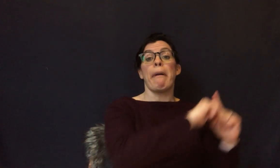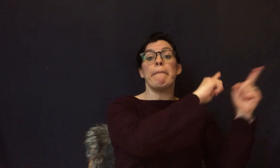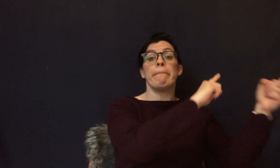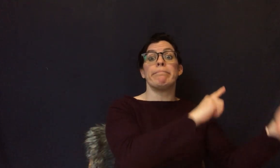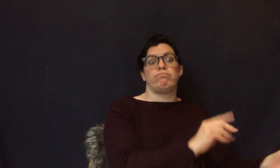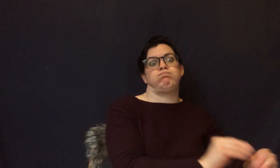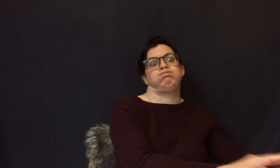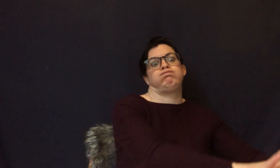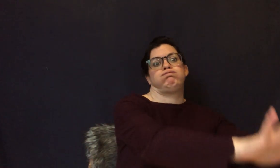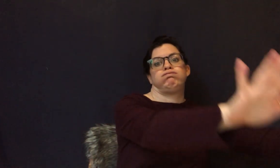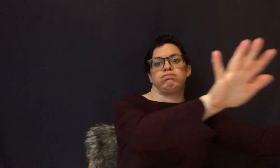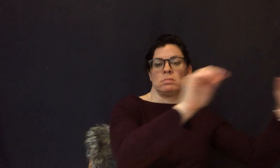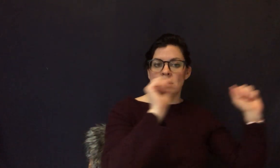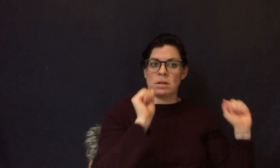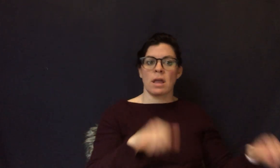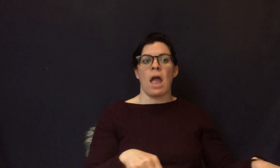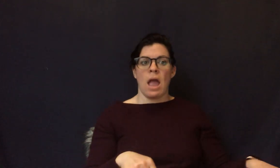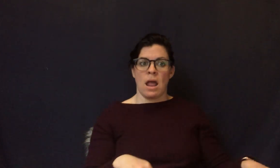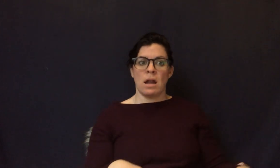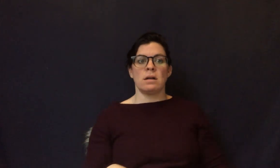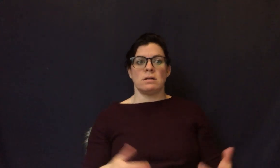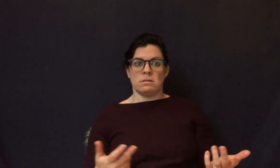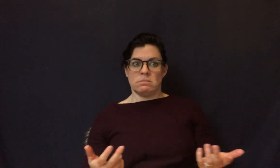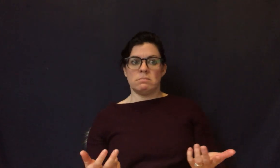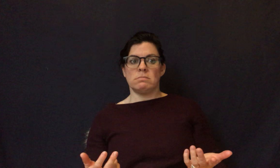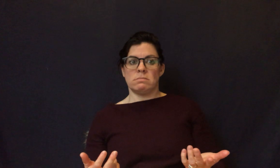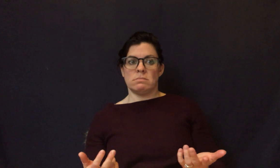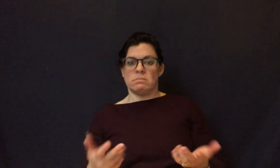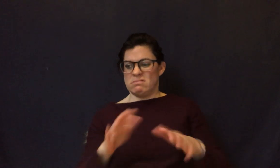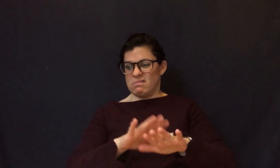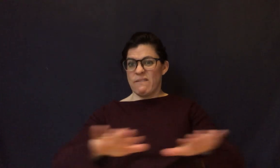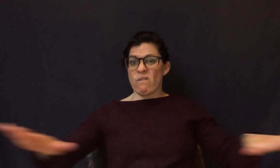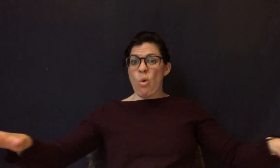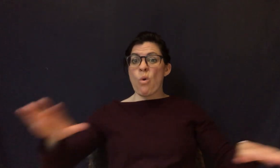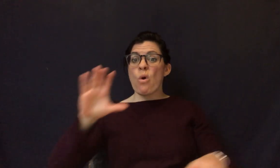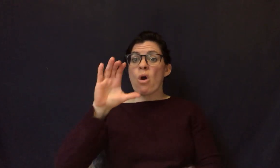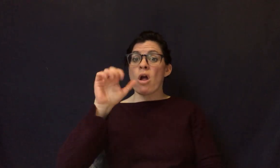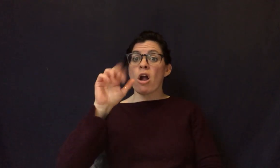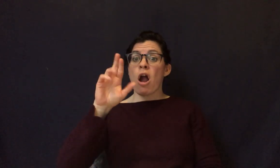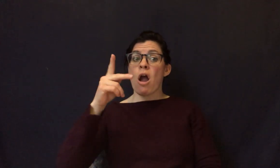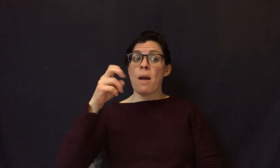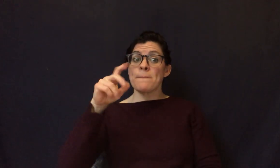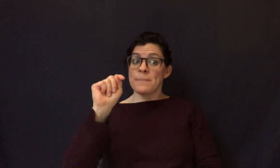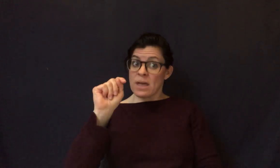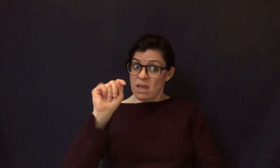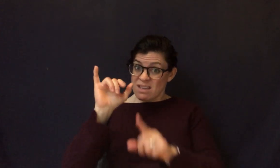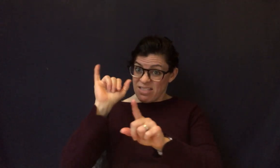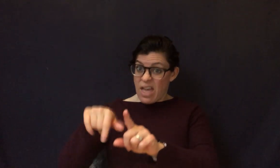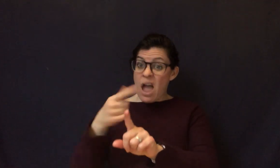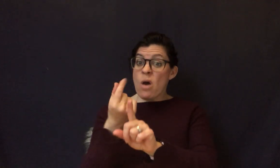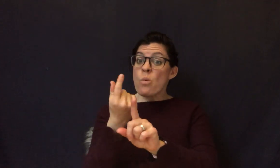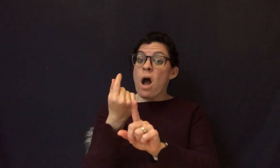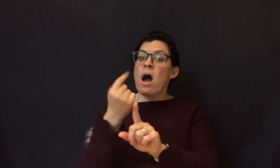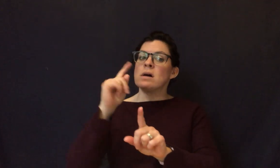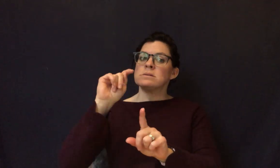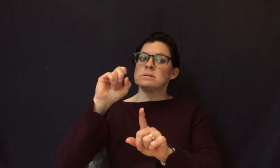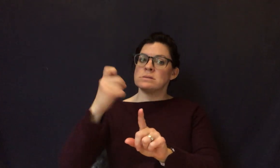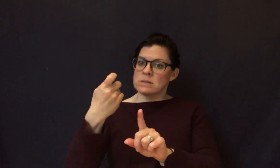that earlier. Carpet is a textile. Okay? So we started type A fire. Sam's making us all lunch.